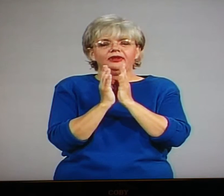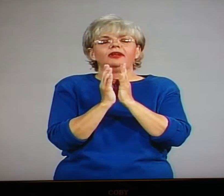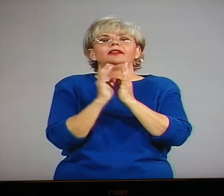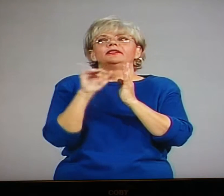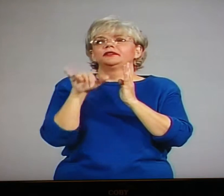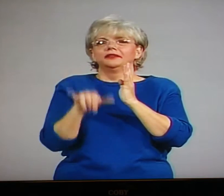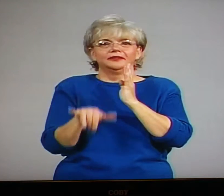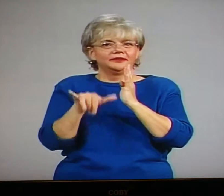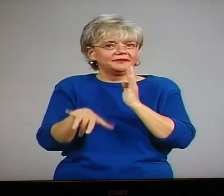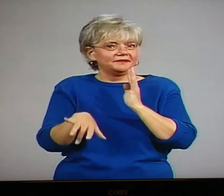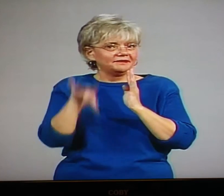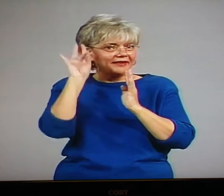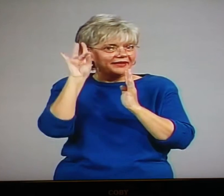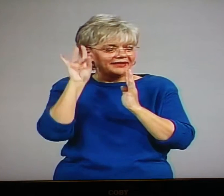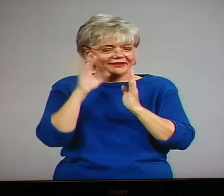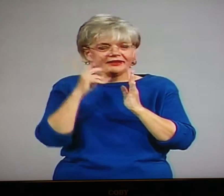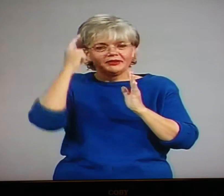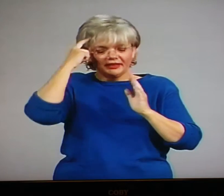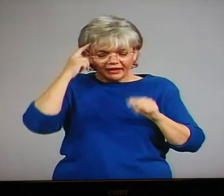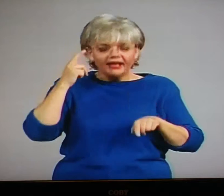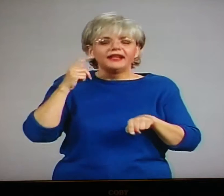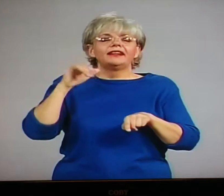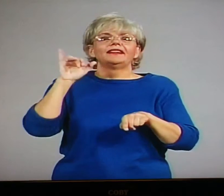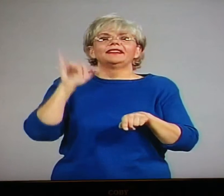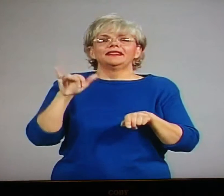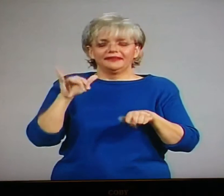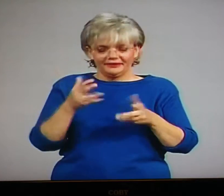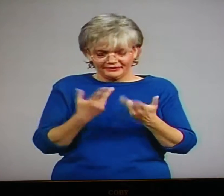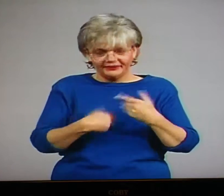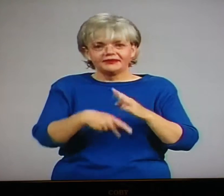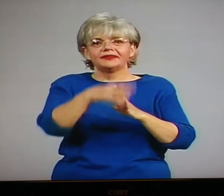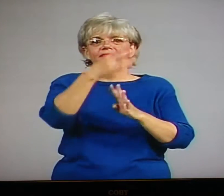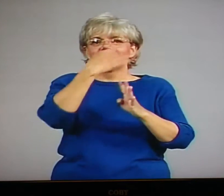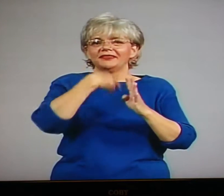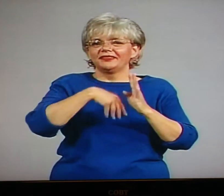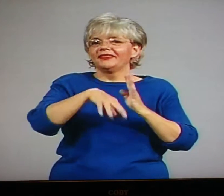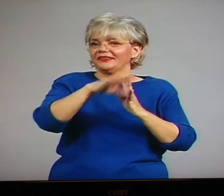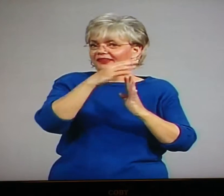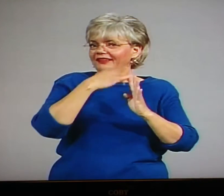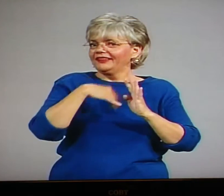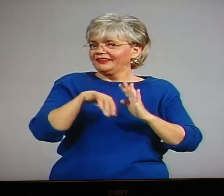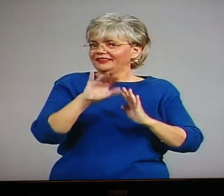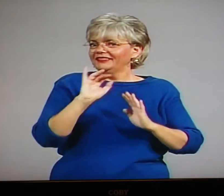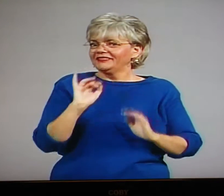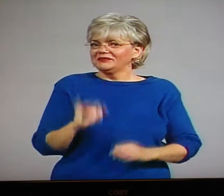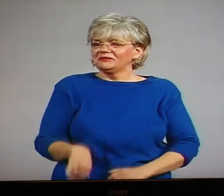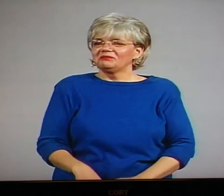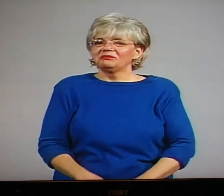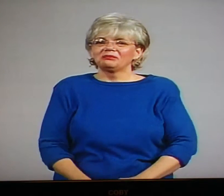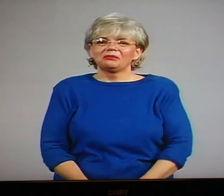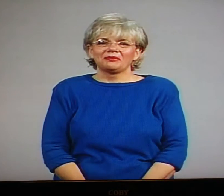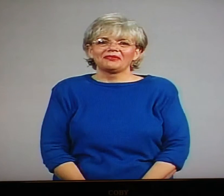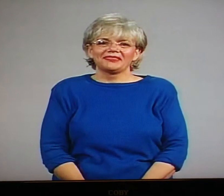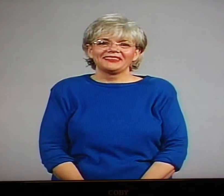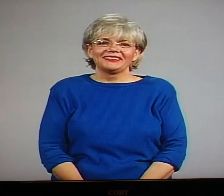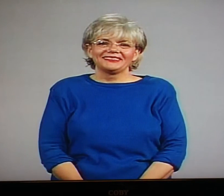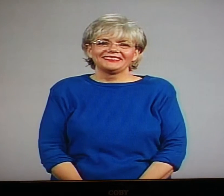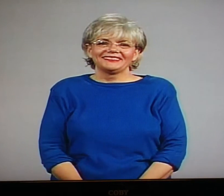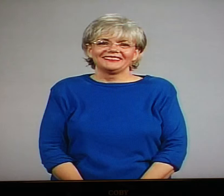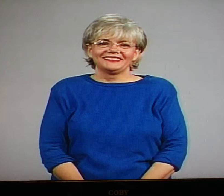Once those hairs calm down, you can find your sense of balance and it starts to work and function